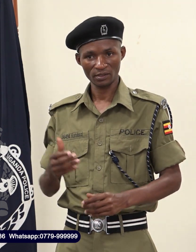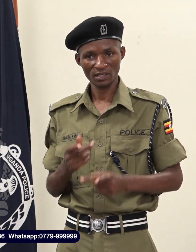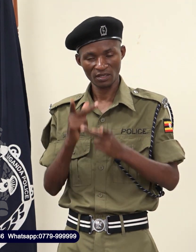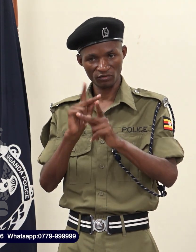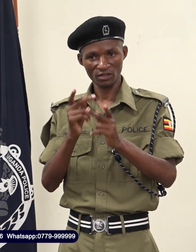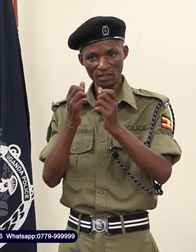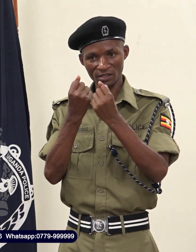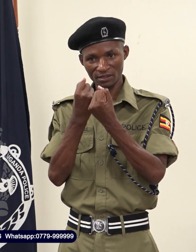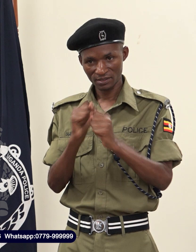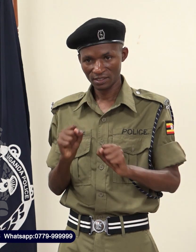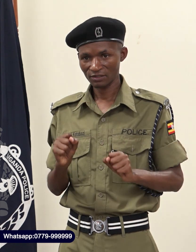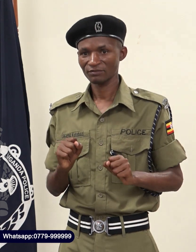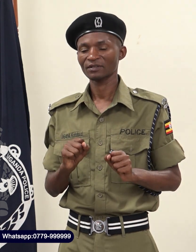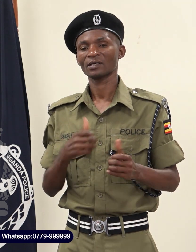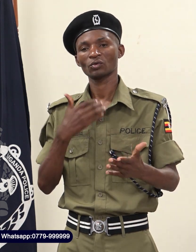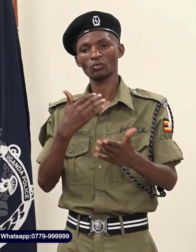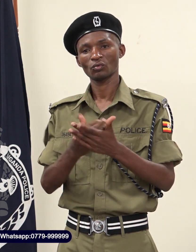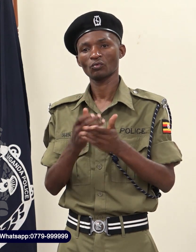and secure manner.